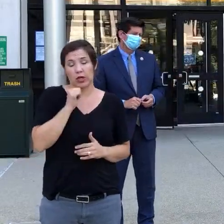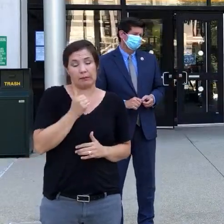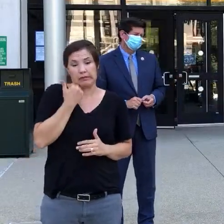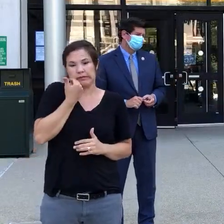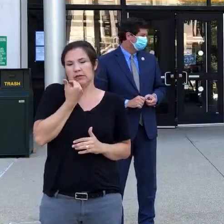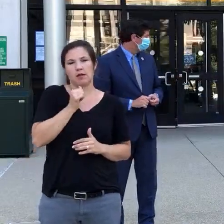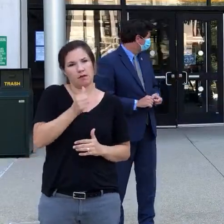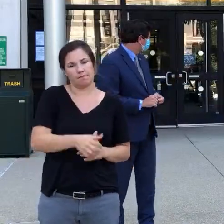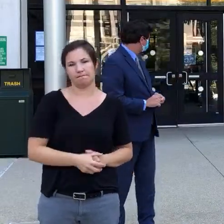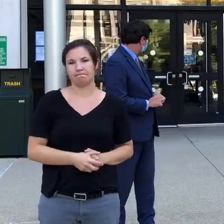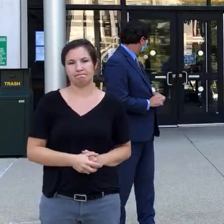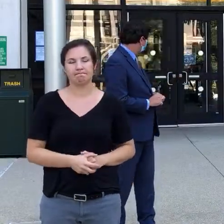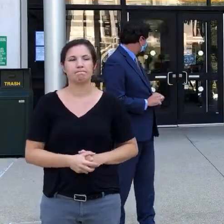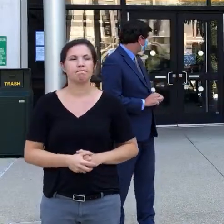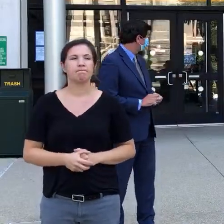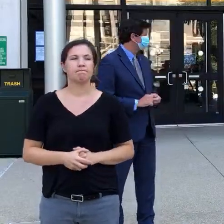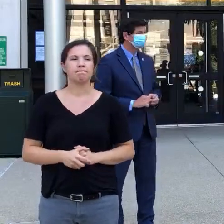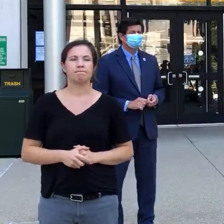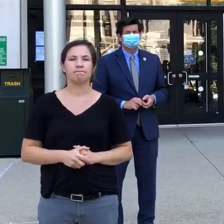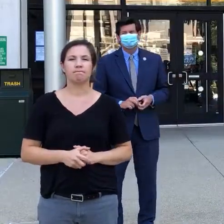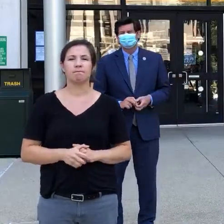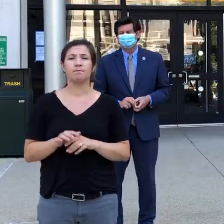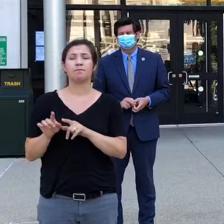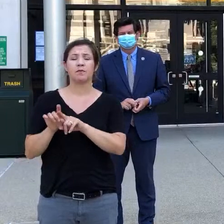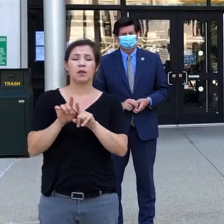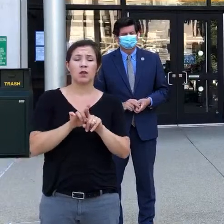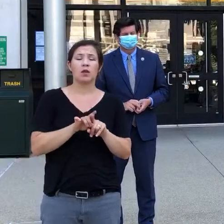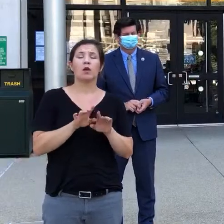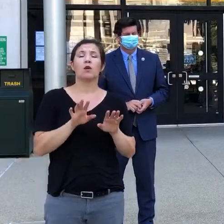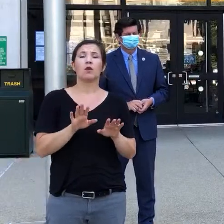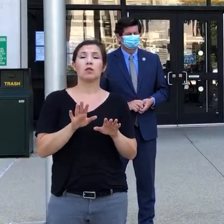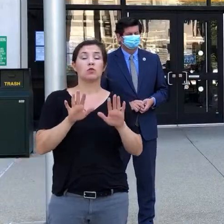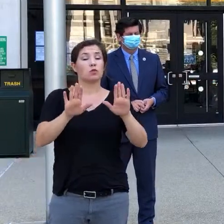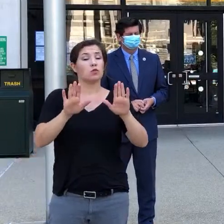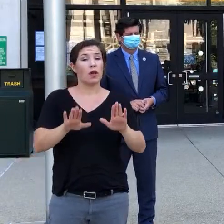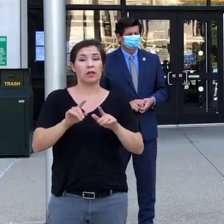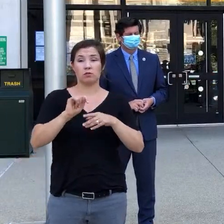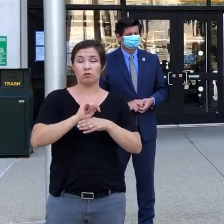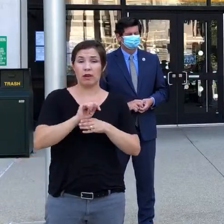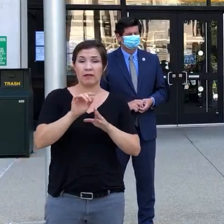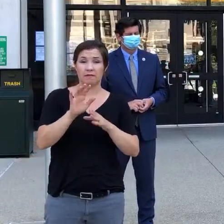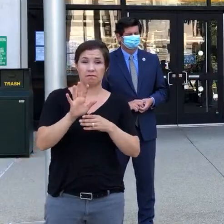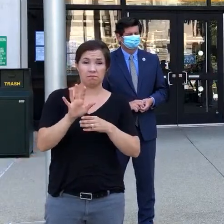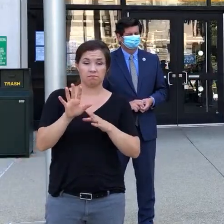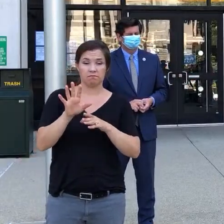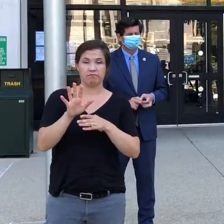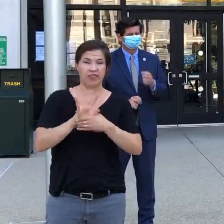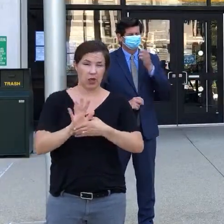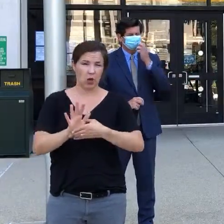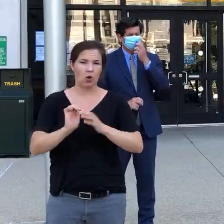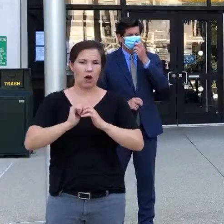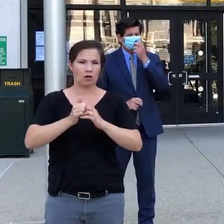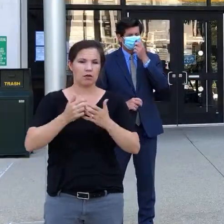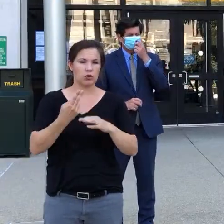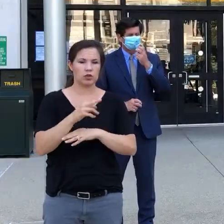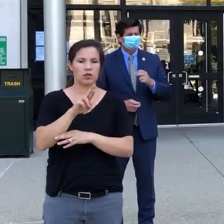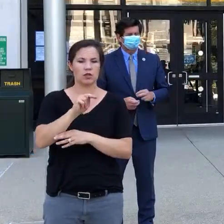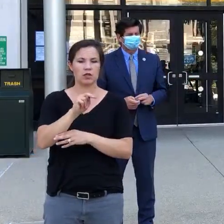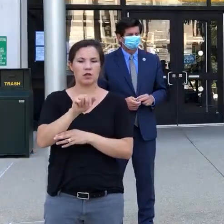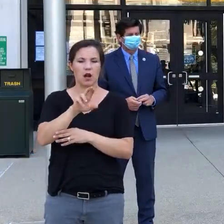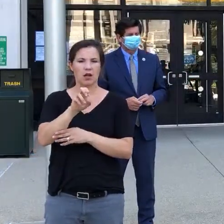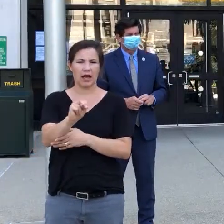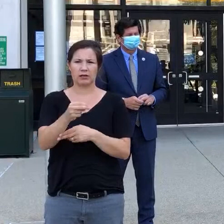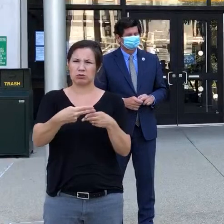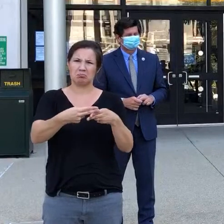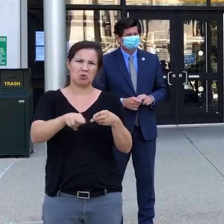ashamed. Also, we have a great video to train people about how to use Narcan. They're very short, they're